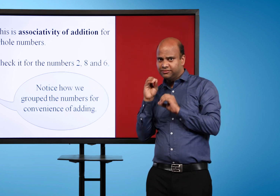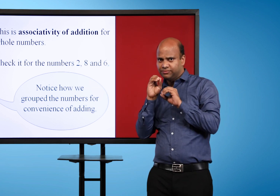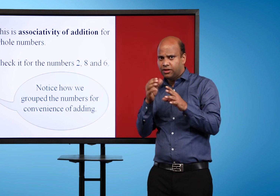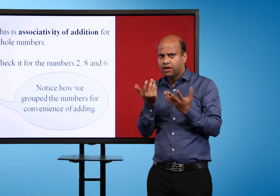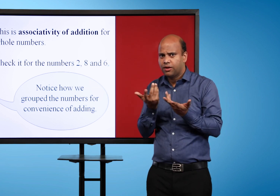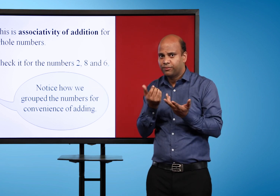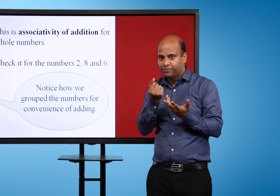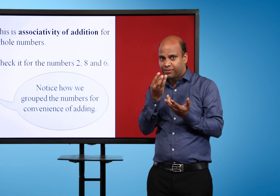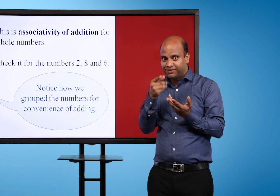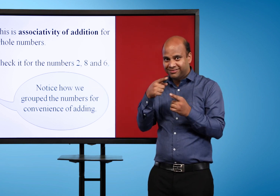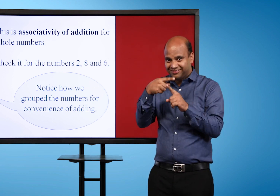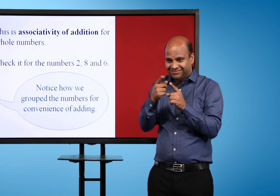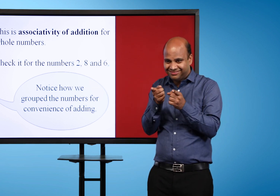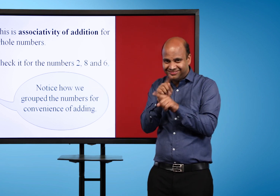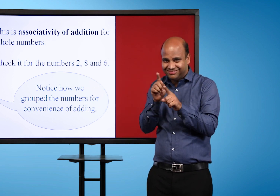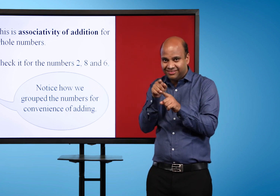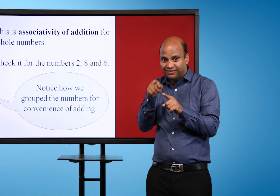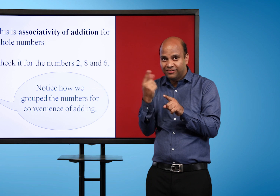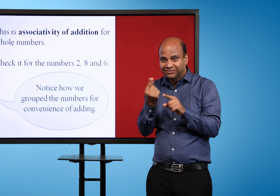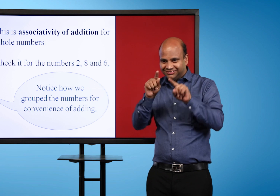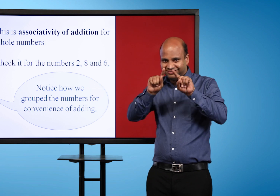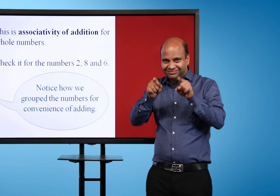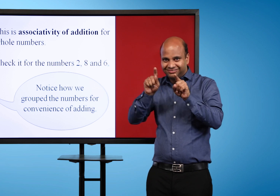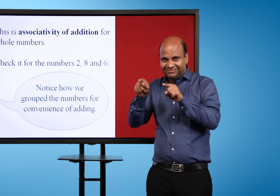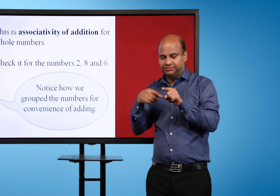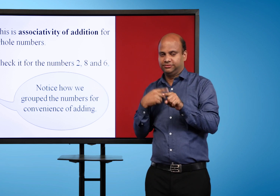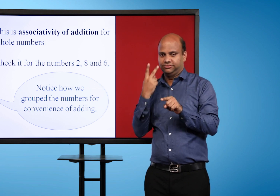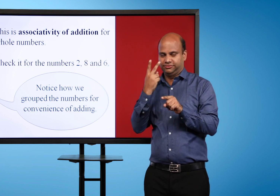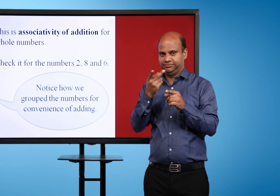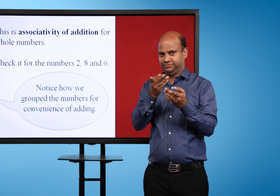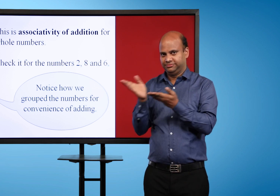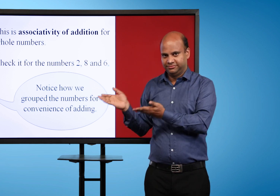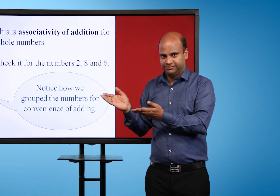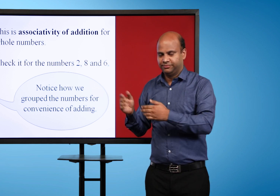Notice how we grouped the numbers for convenience of adding.